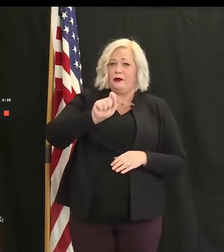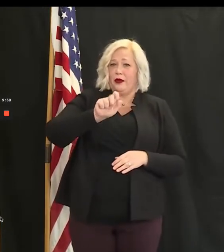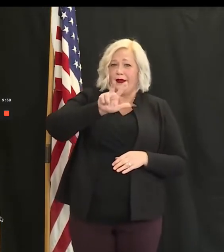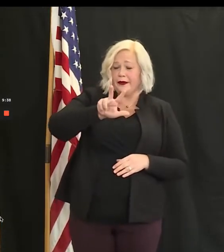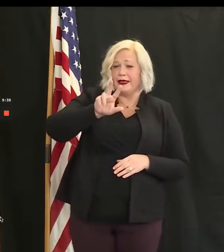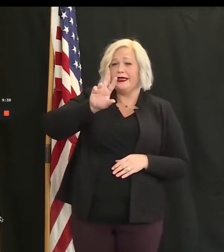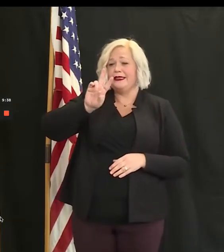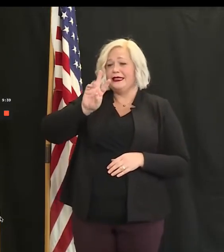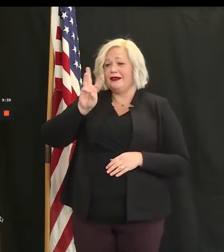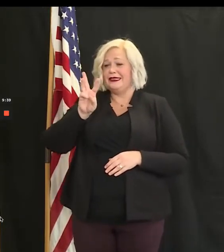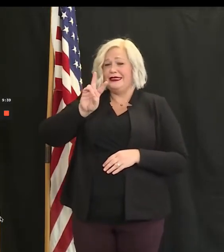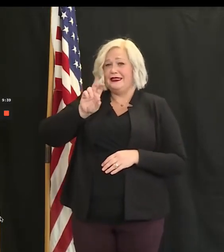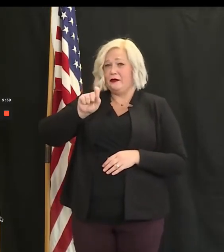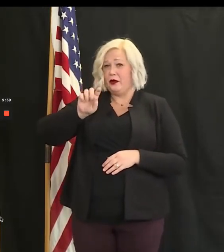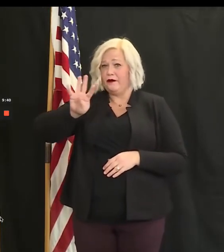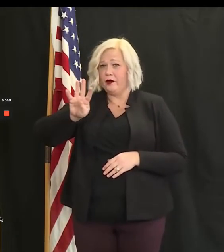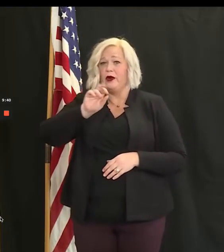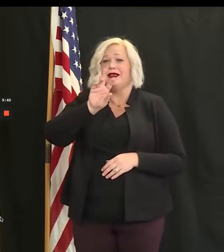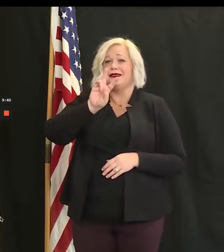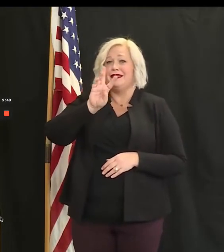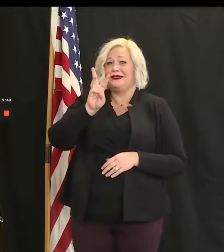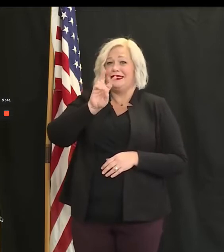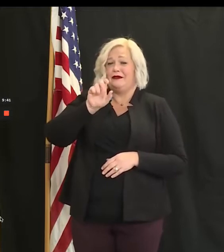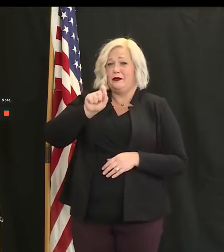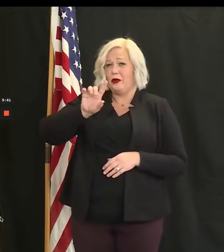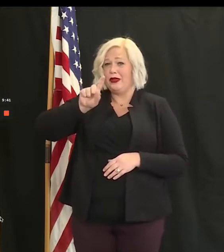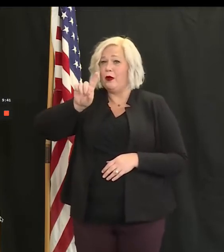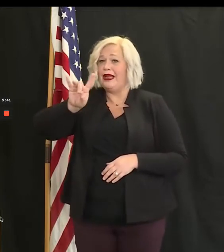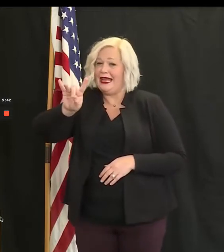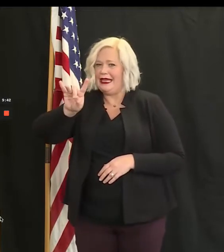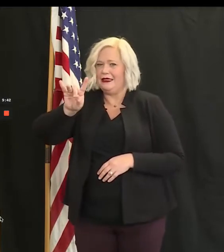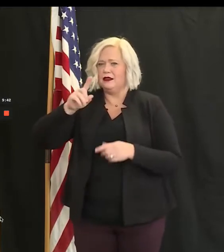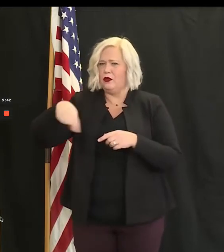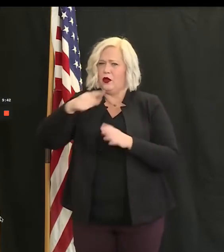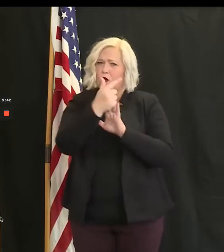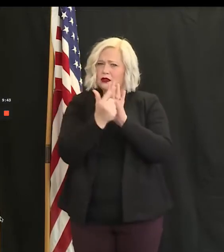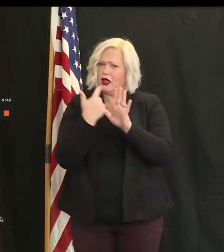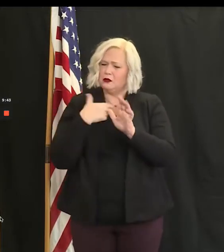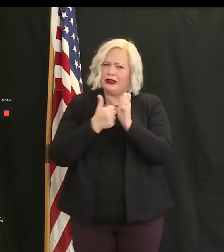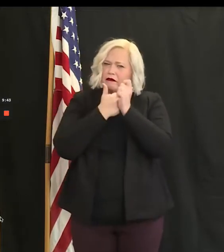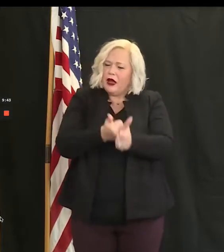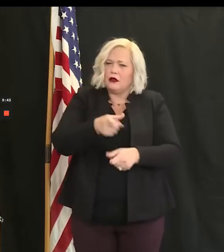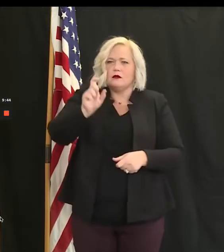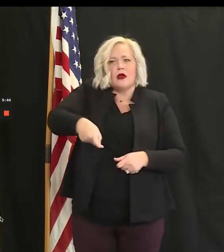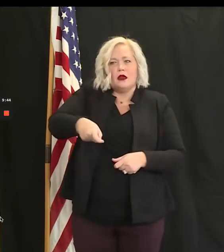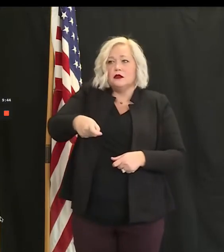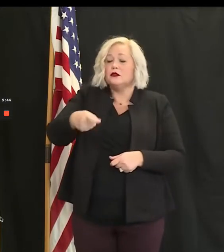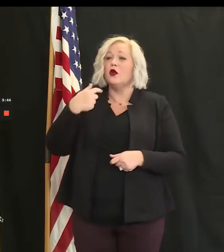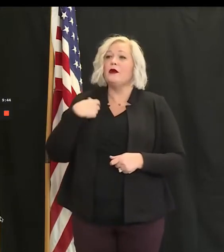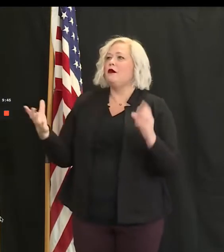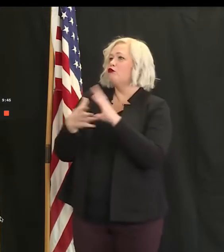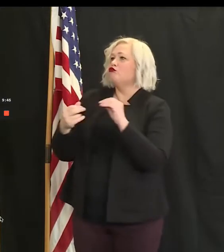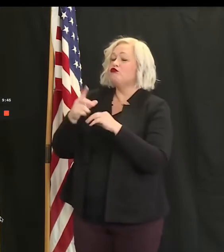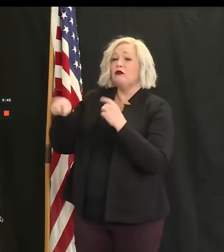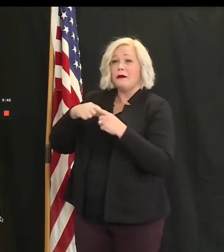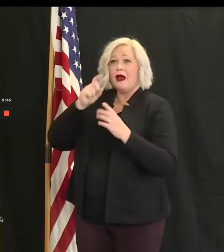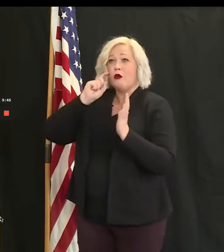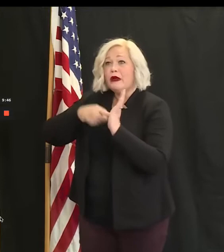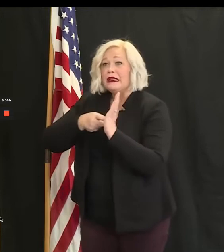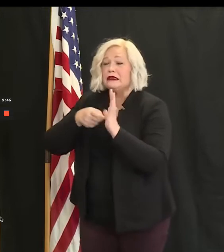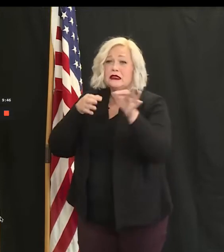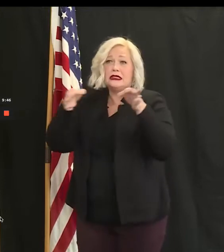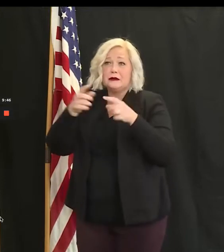767.4, and 767.18. We could not, and in fact still cannot, talk about the witnesses, what they will say, or the